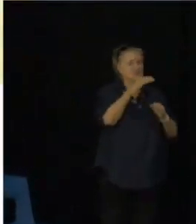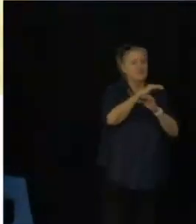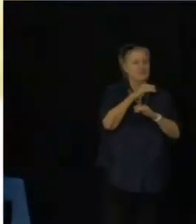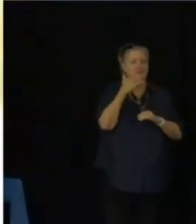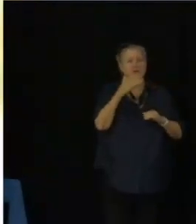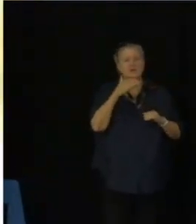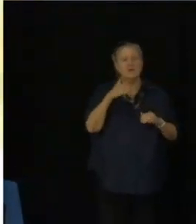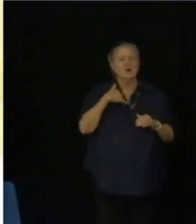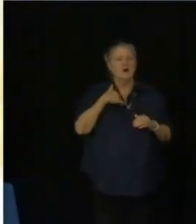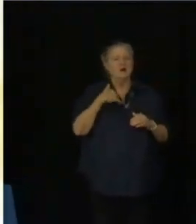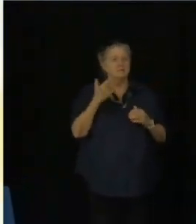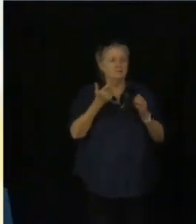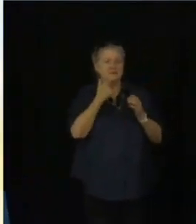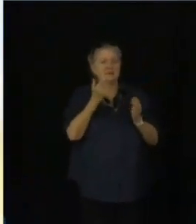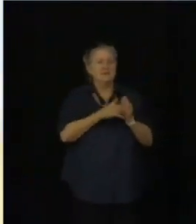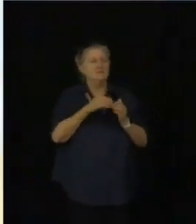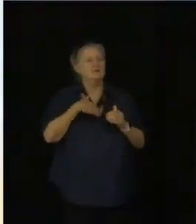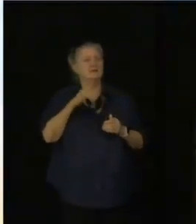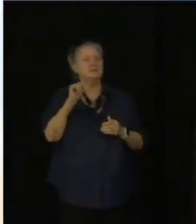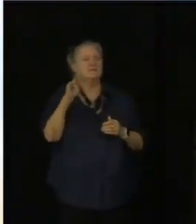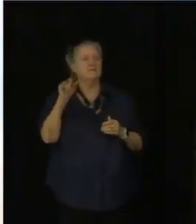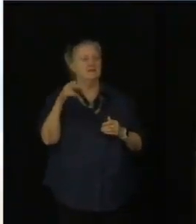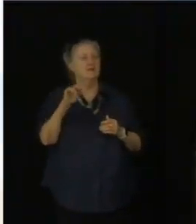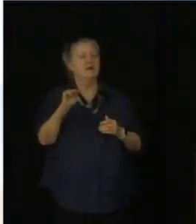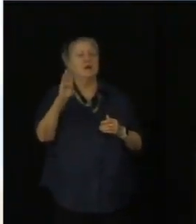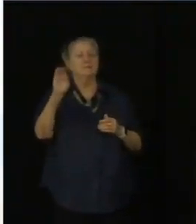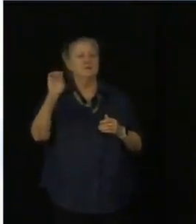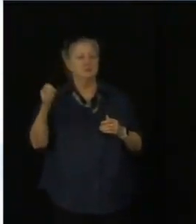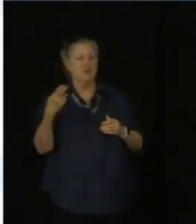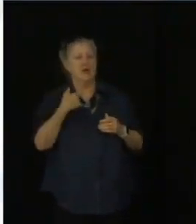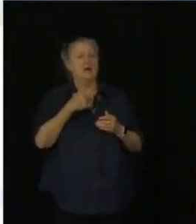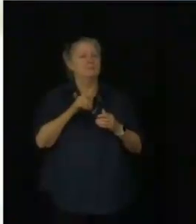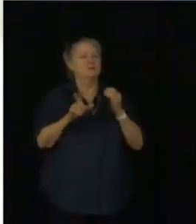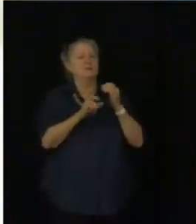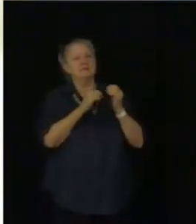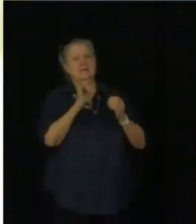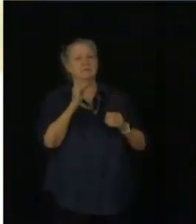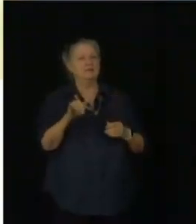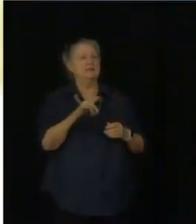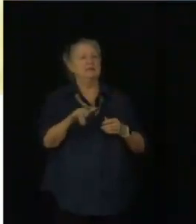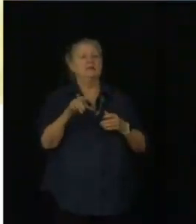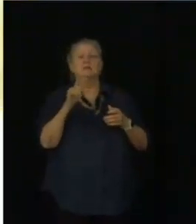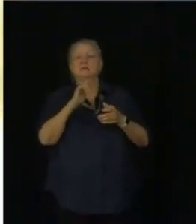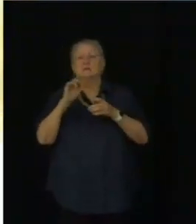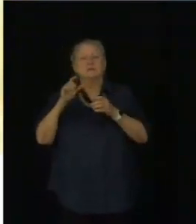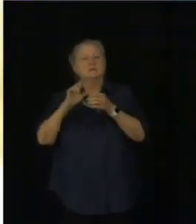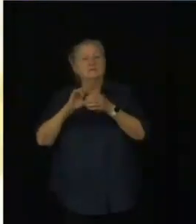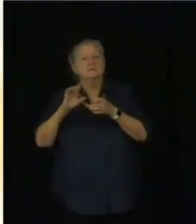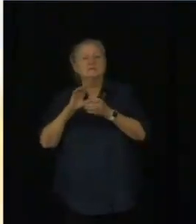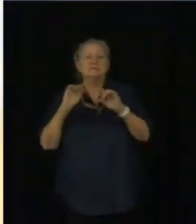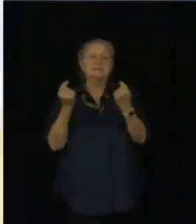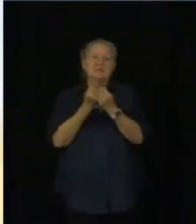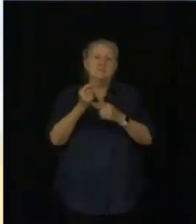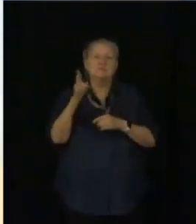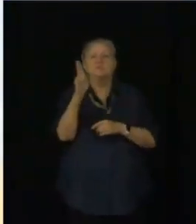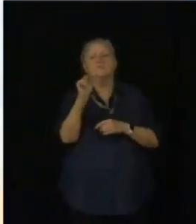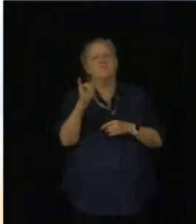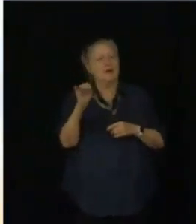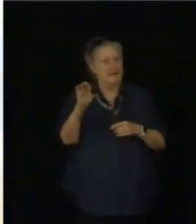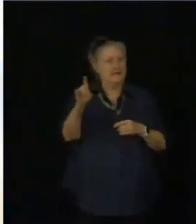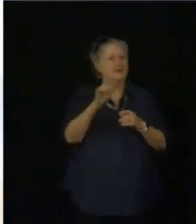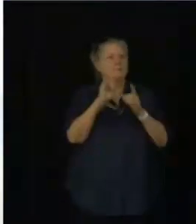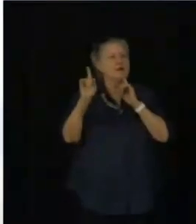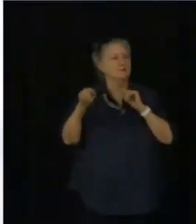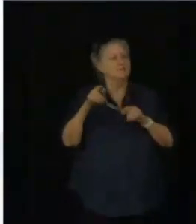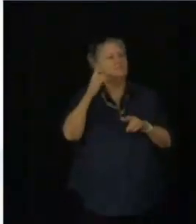Good evening, thank you. And to reiterate, my name is Stephen Beach. I'm a Deputy Incident Commander for CAL FIRE Incident Management Team 4 and one of the Unified Commanders for the